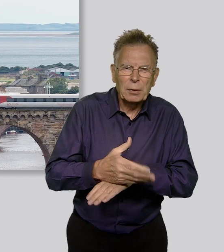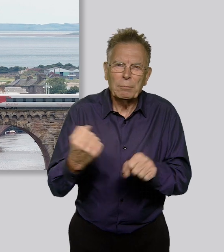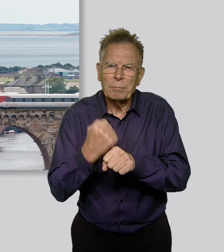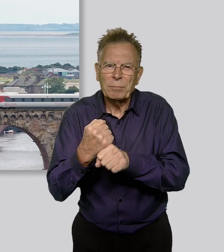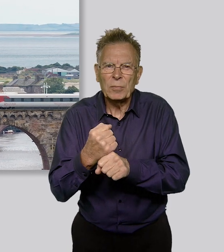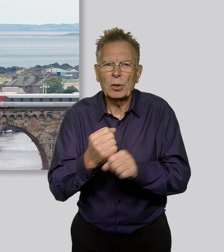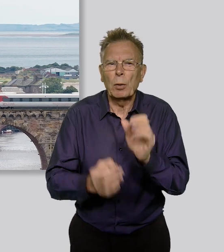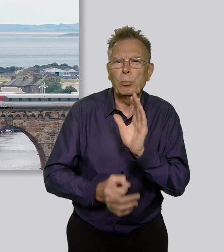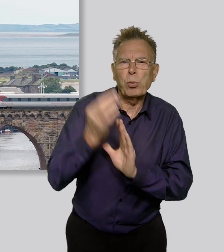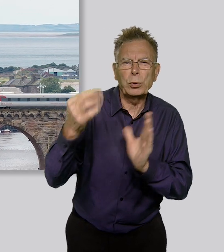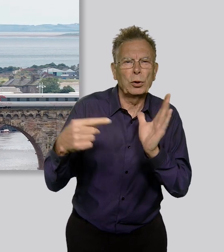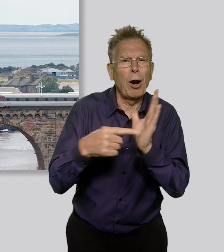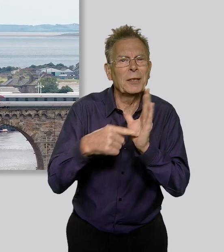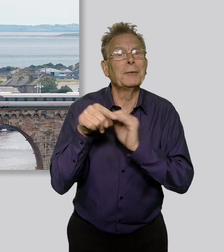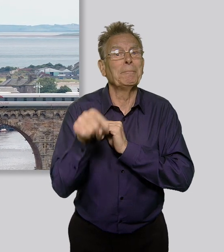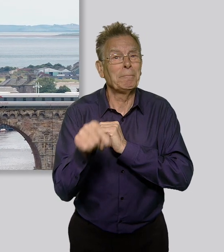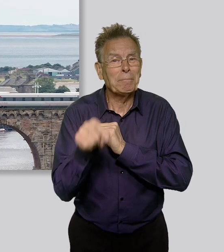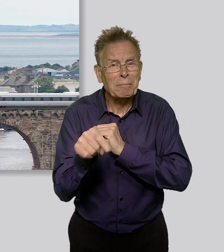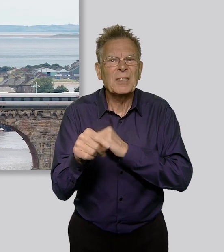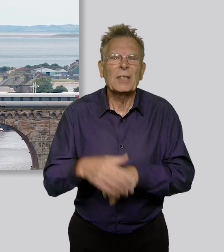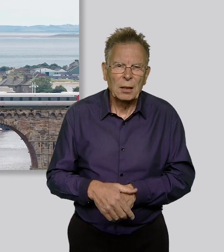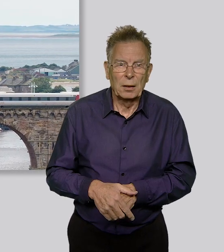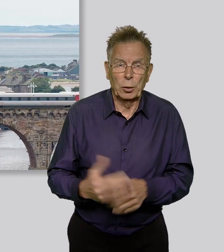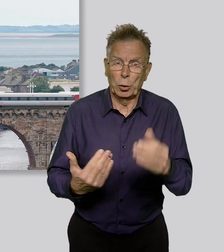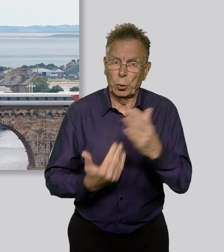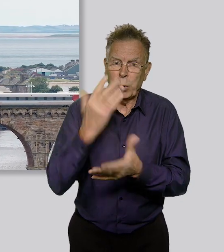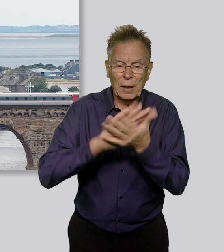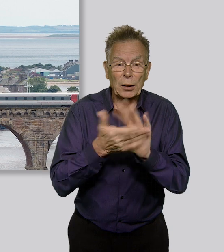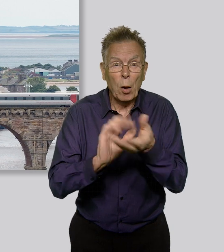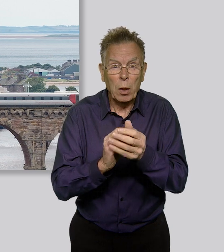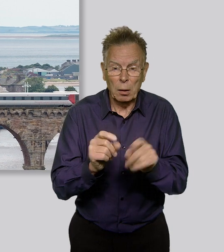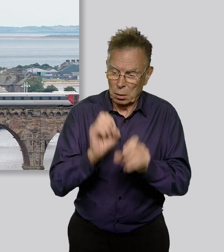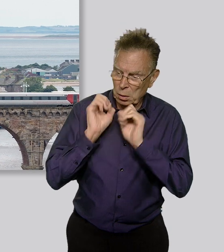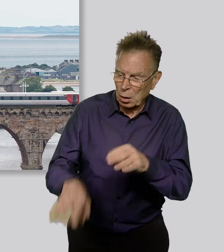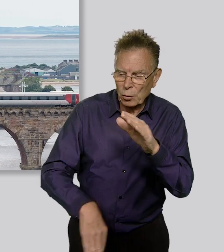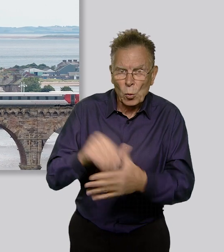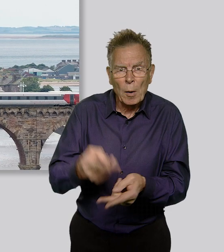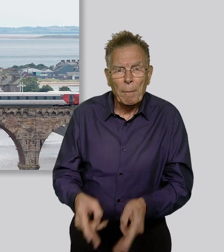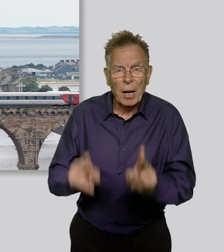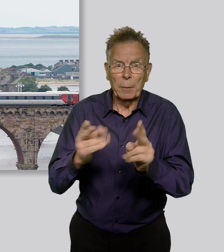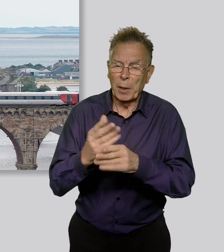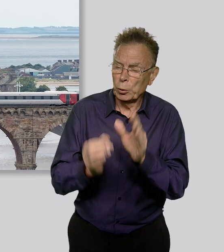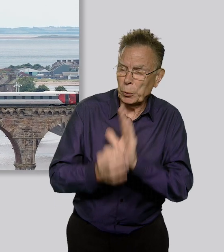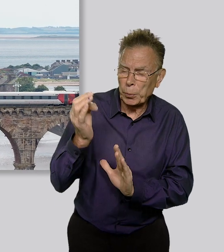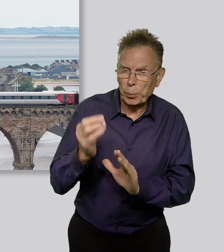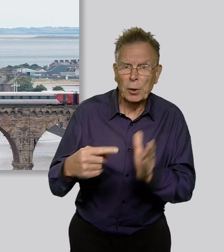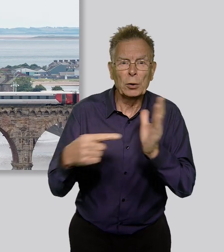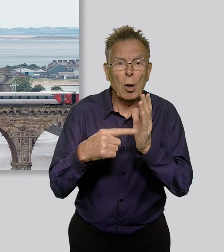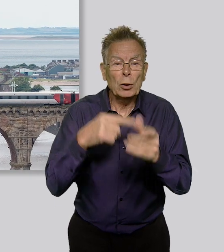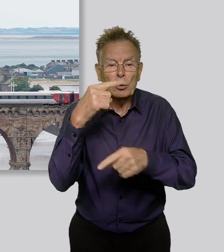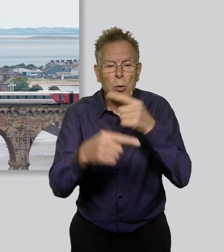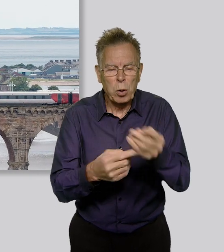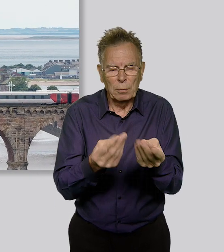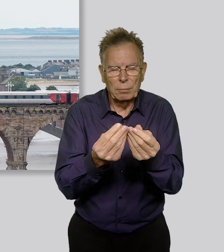We've been busy sprucing up our onboard toilets, installing new hand towel and tissue dispensers, making our